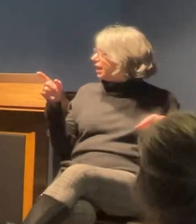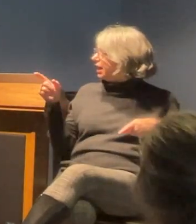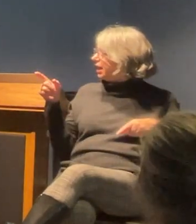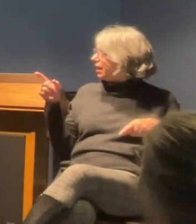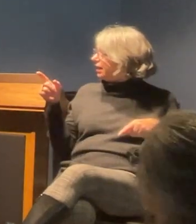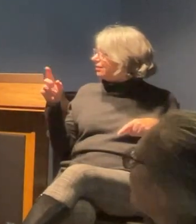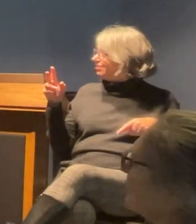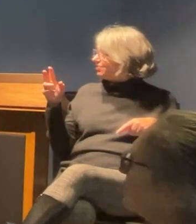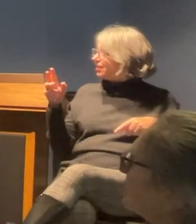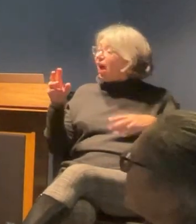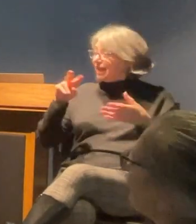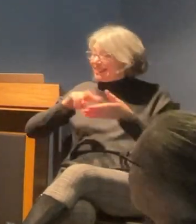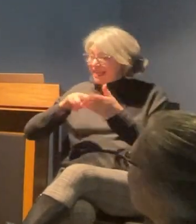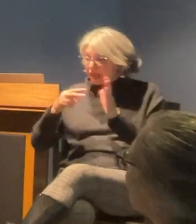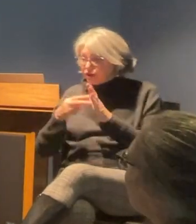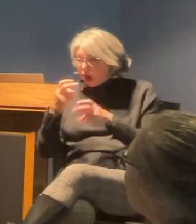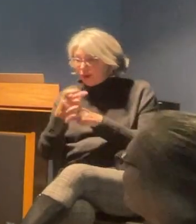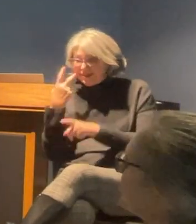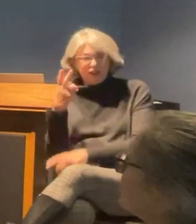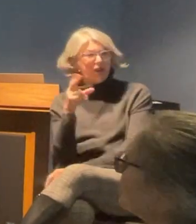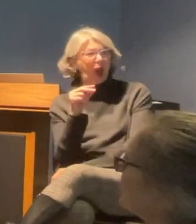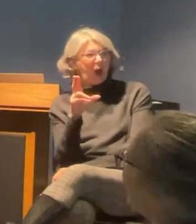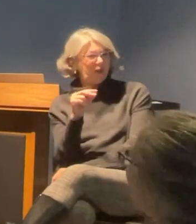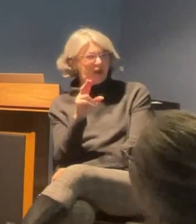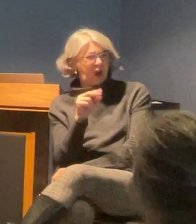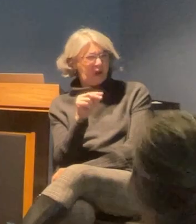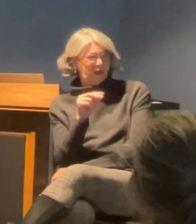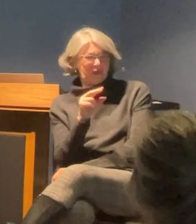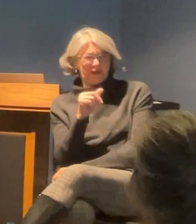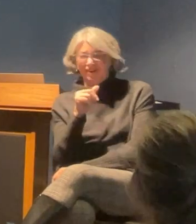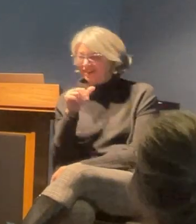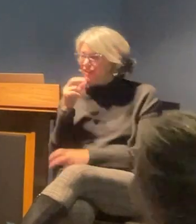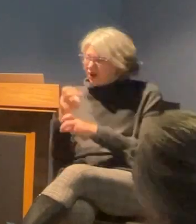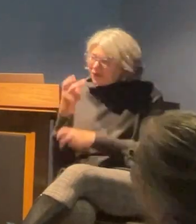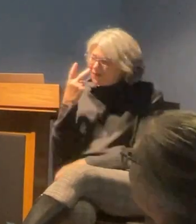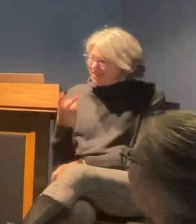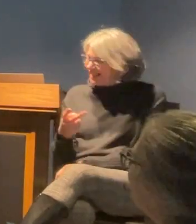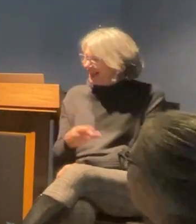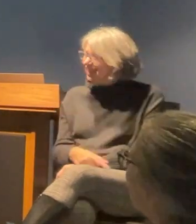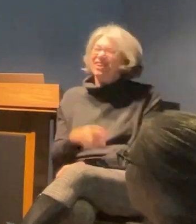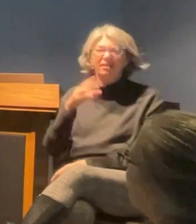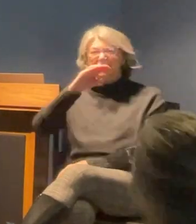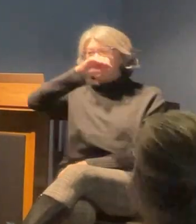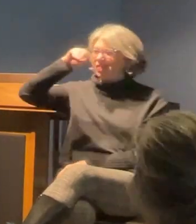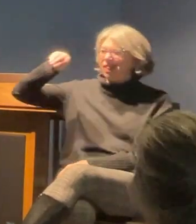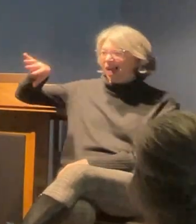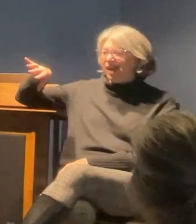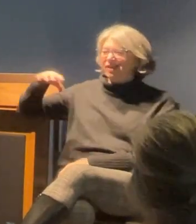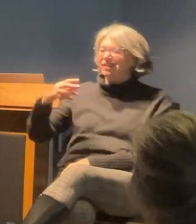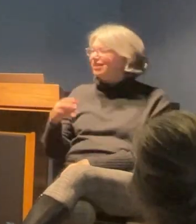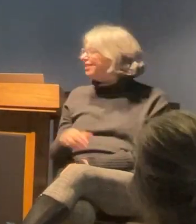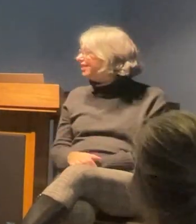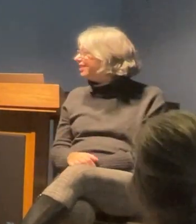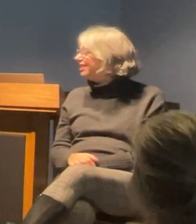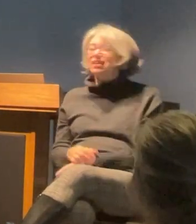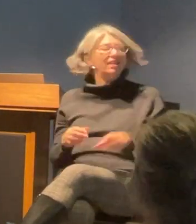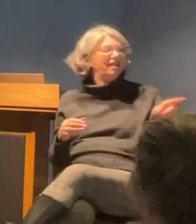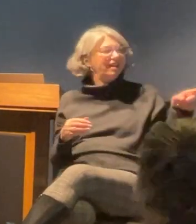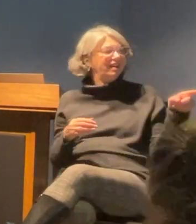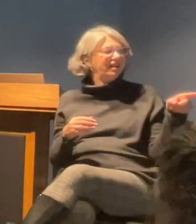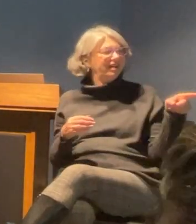It's purposely hard to see, right? I No, mean, it is a dark. no, it's hard to see. It's Okay. because the light is. Yeah. What Uh,